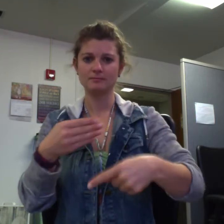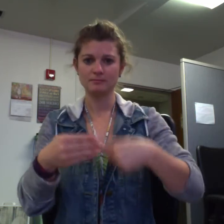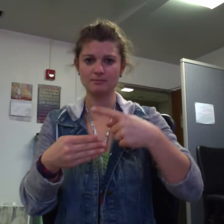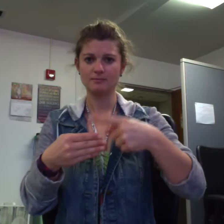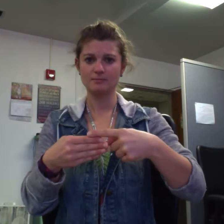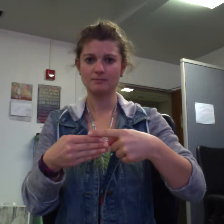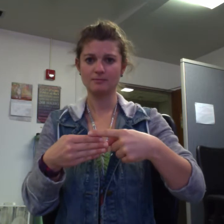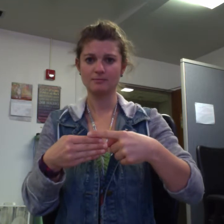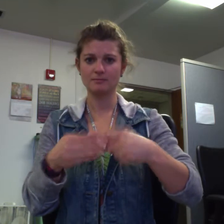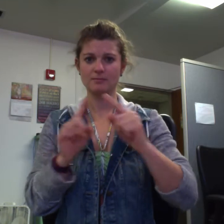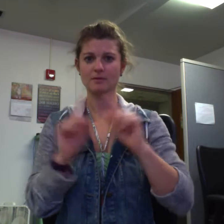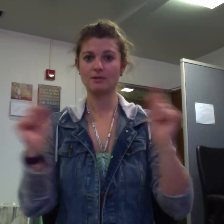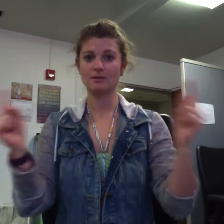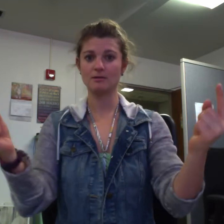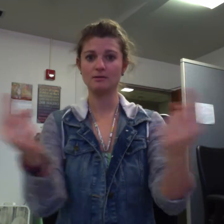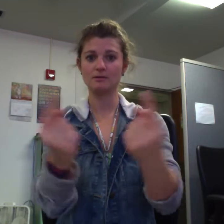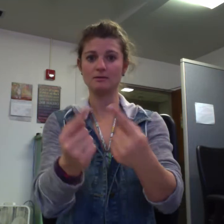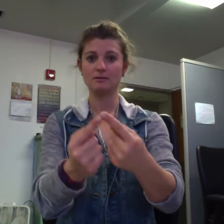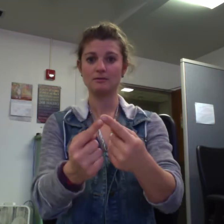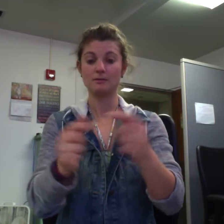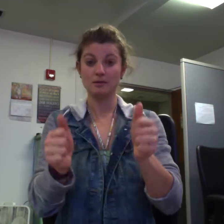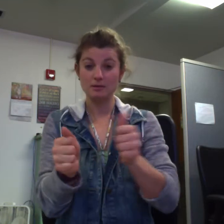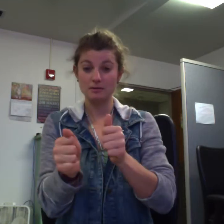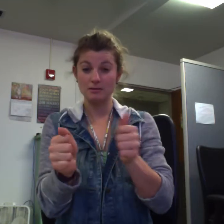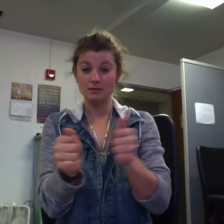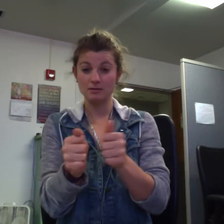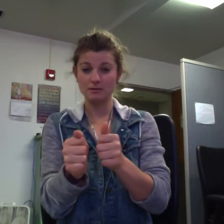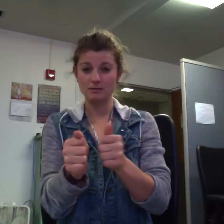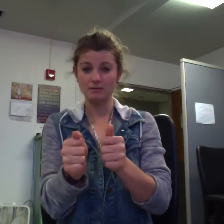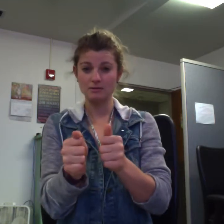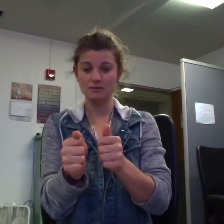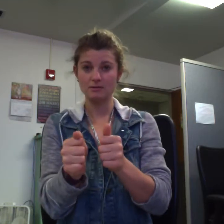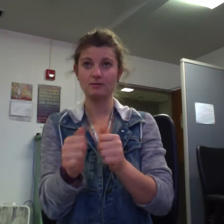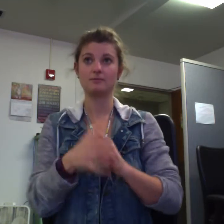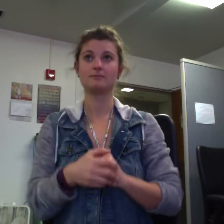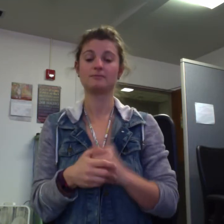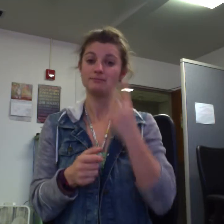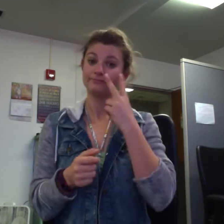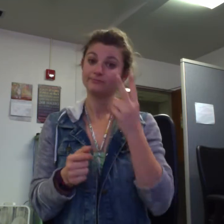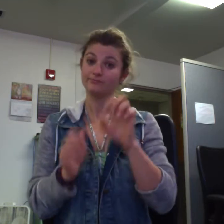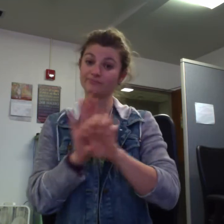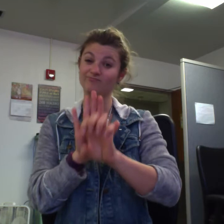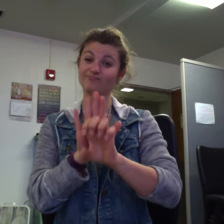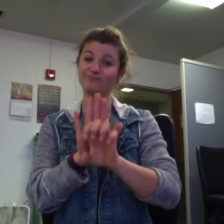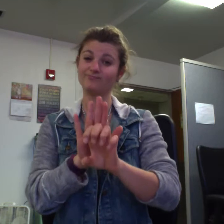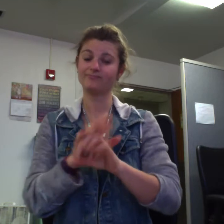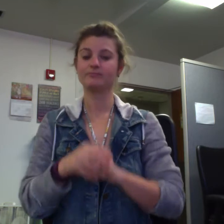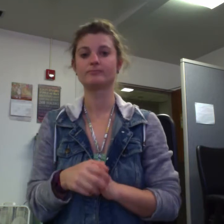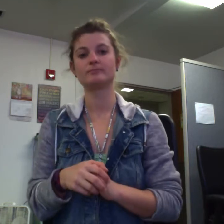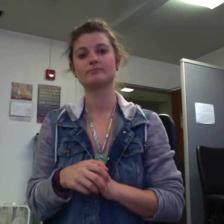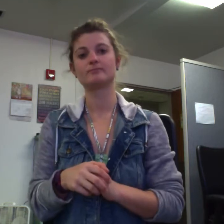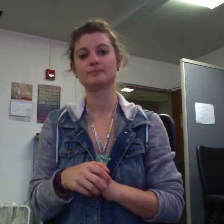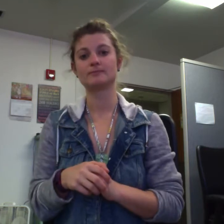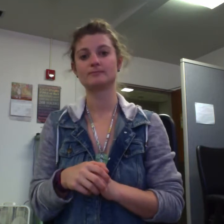around, beside, and you can see the other examples here. For now, I want you to just focus on two